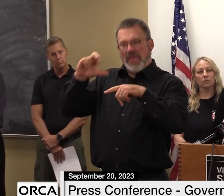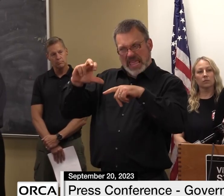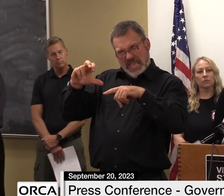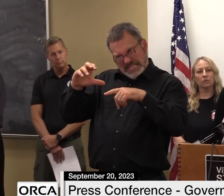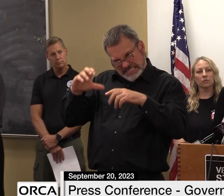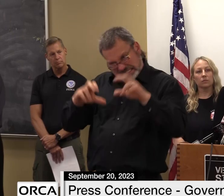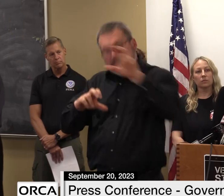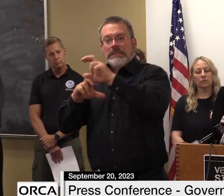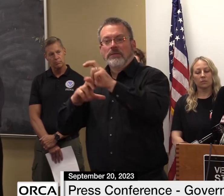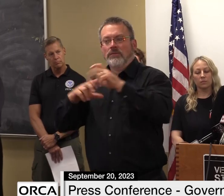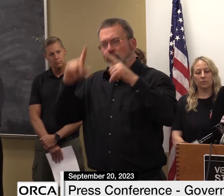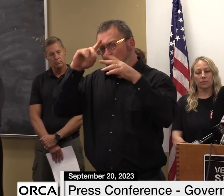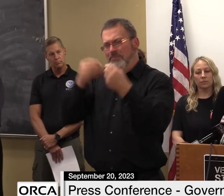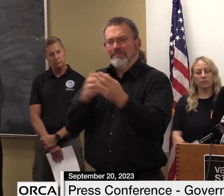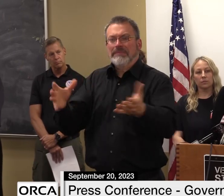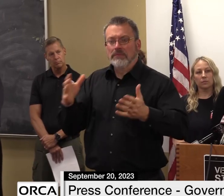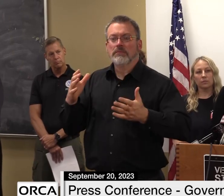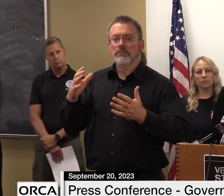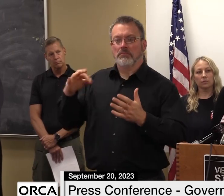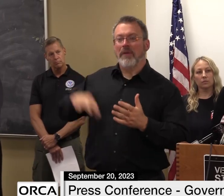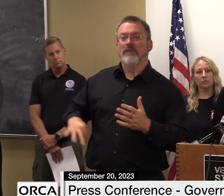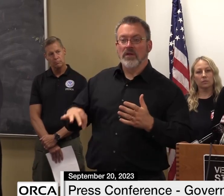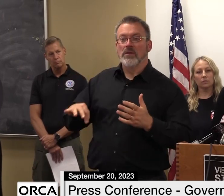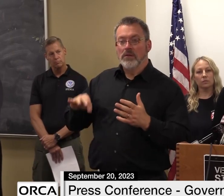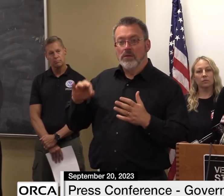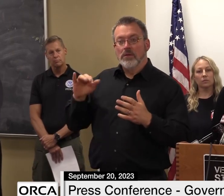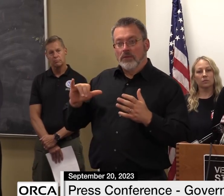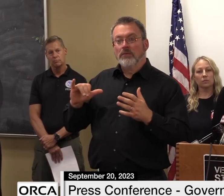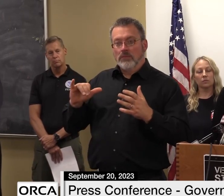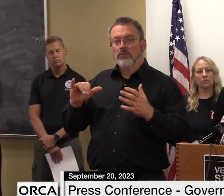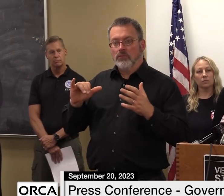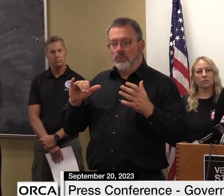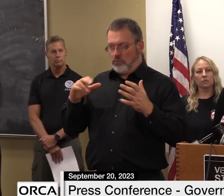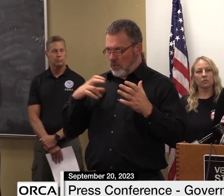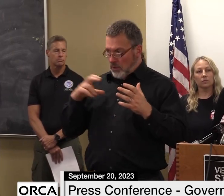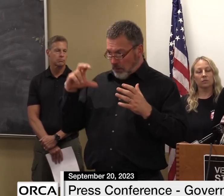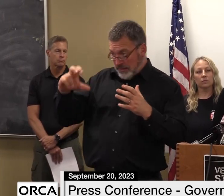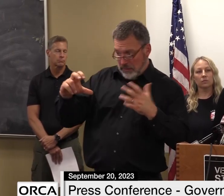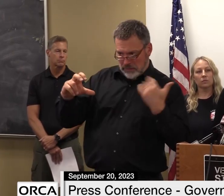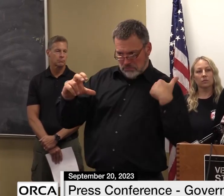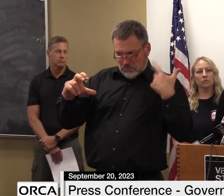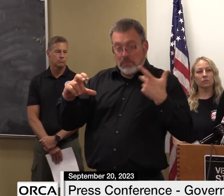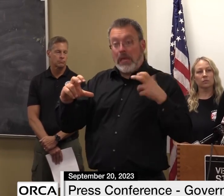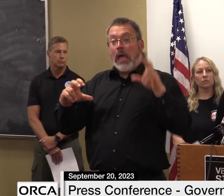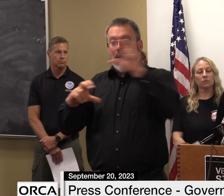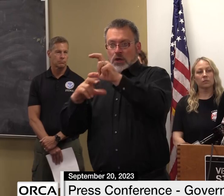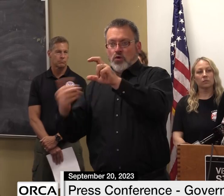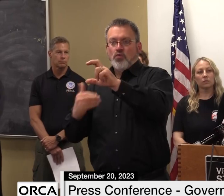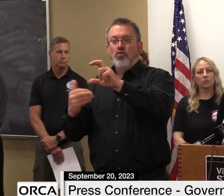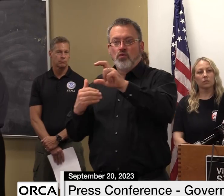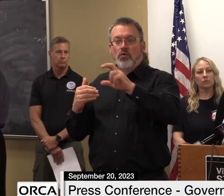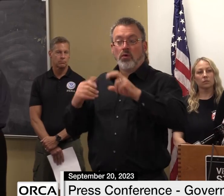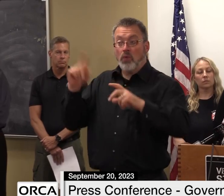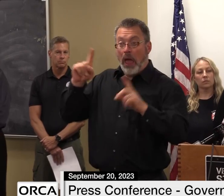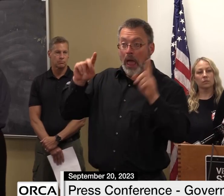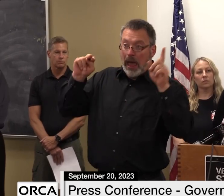money can be stacked or braided together with that. So hopefully, you know, landlords or businesses that need